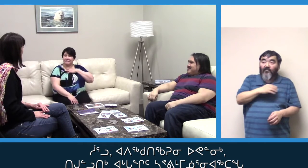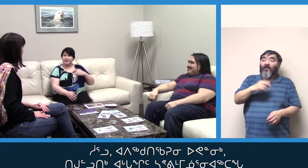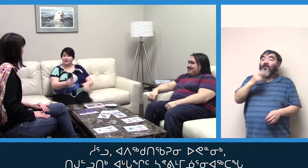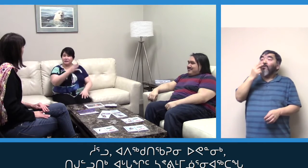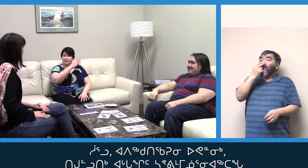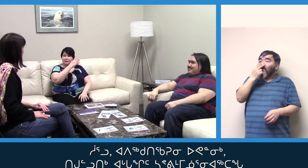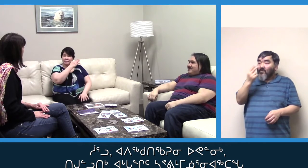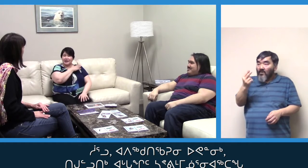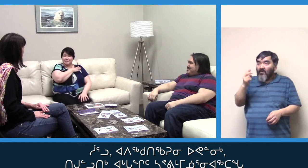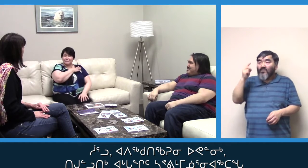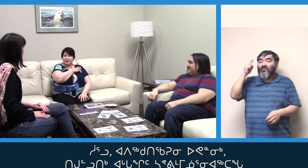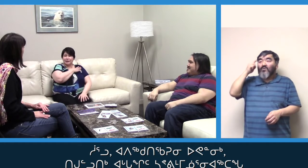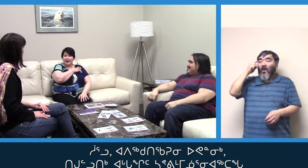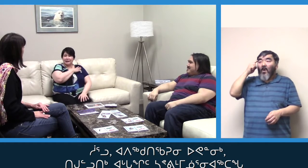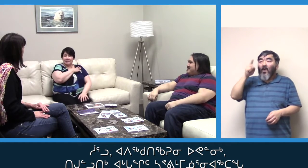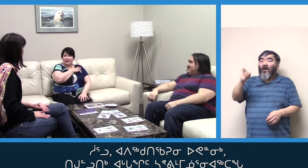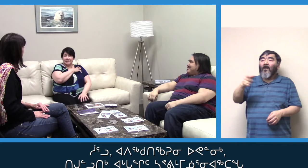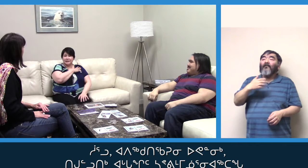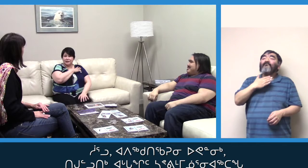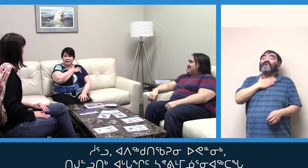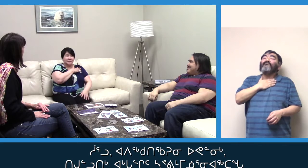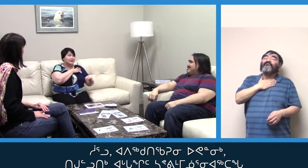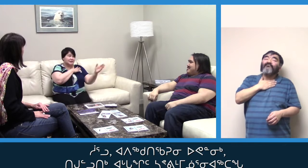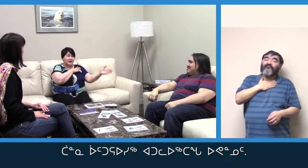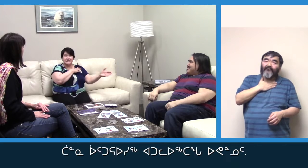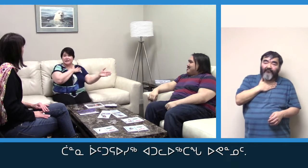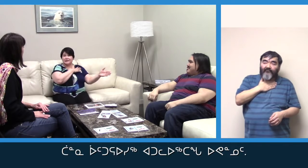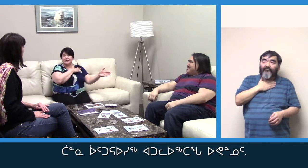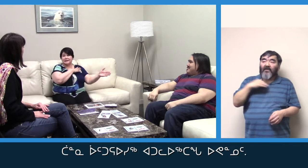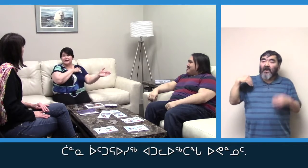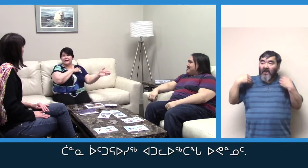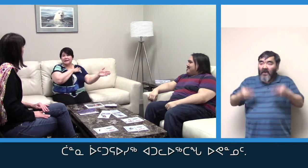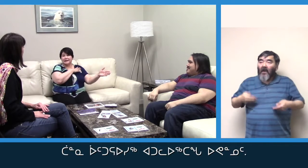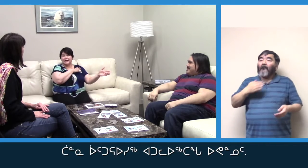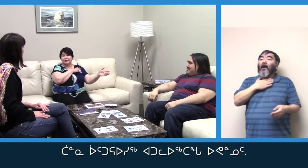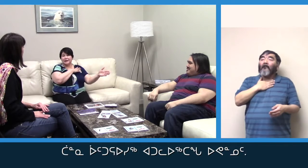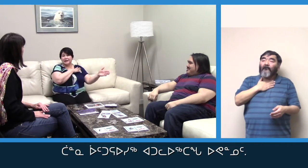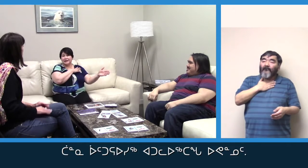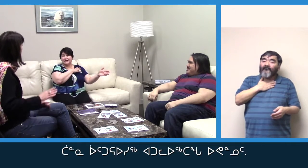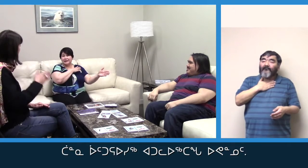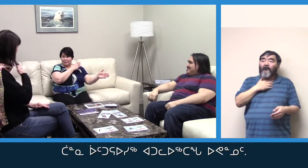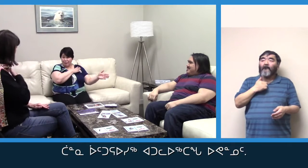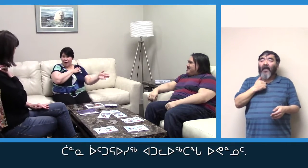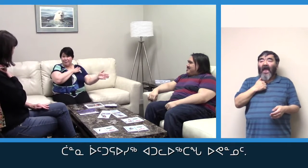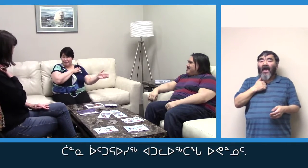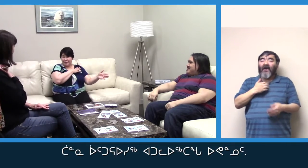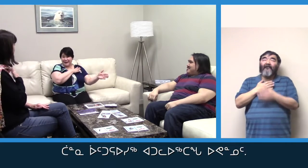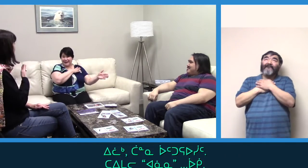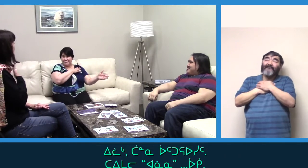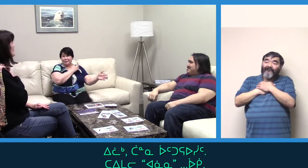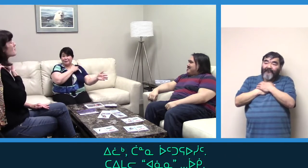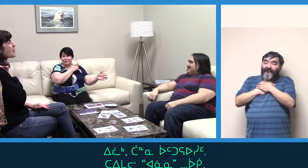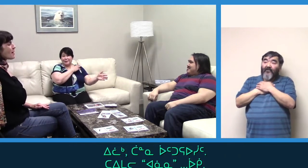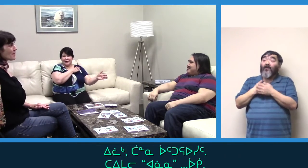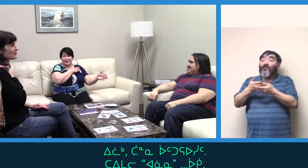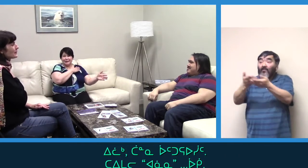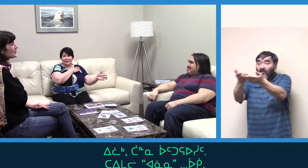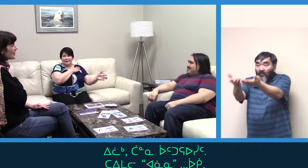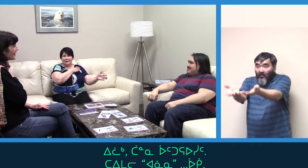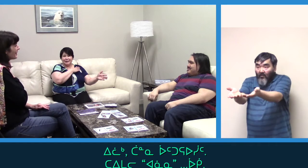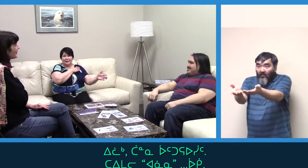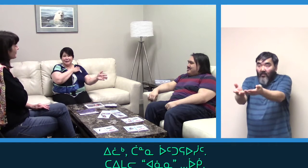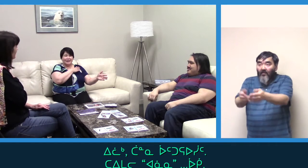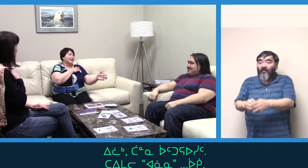me, she'll clasp her hand against her chest, because that's the sign he gave me. Oh, that's your Mom. sign? Yeah. Oh,